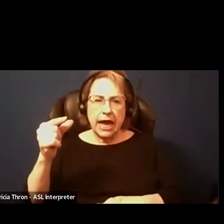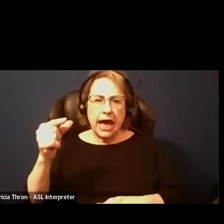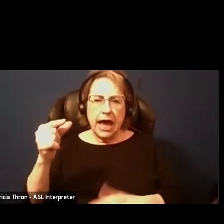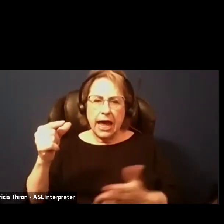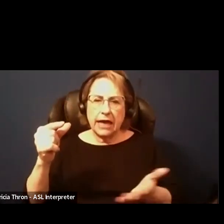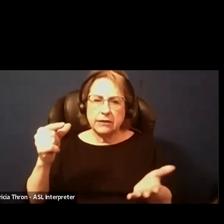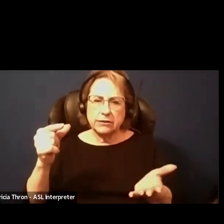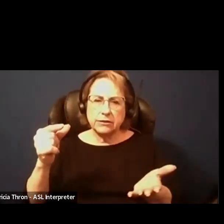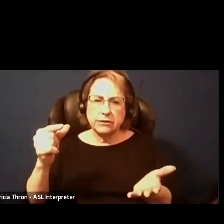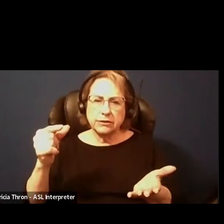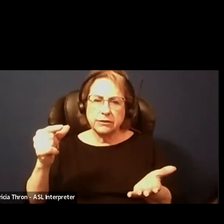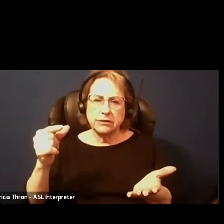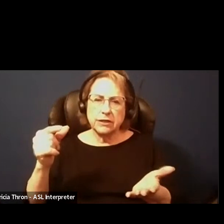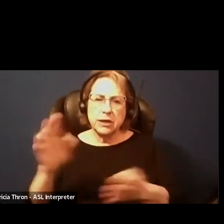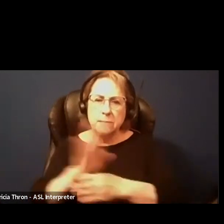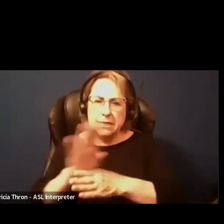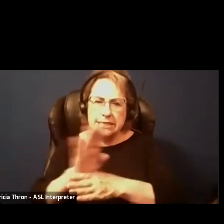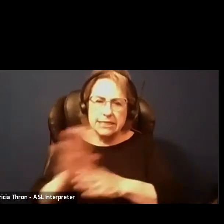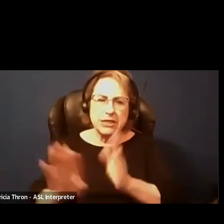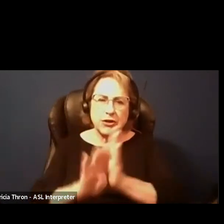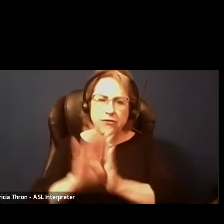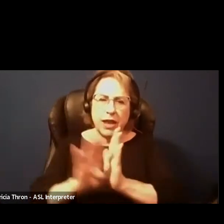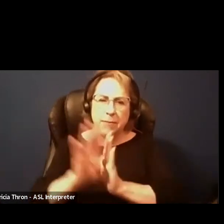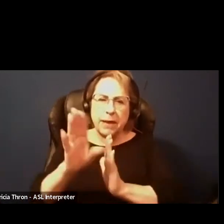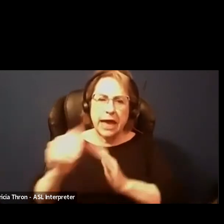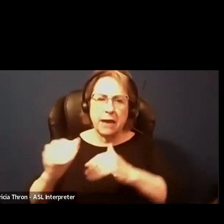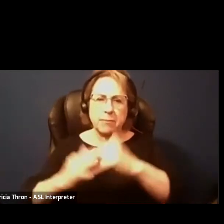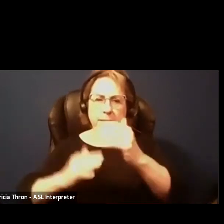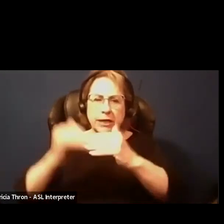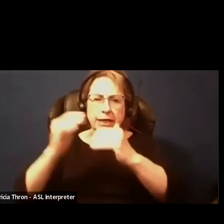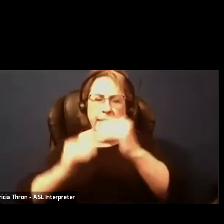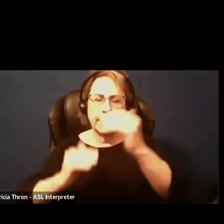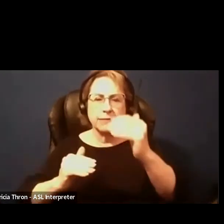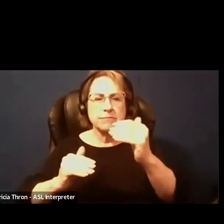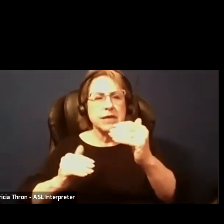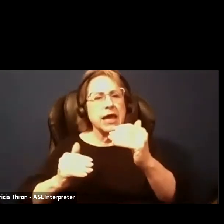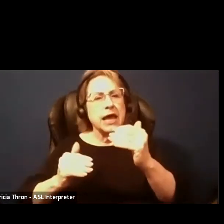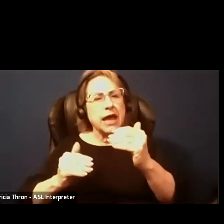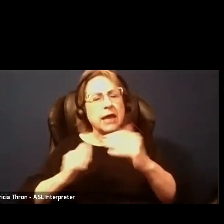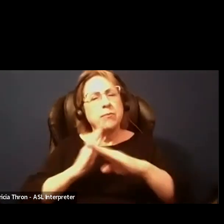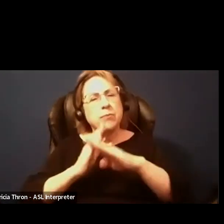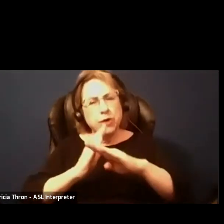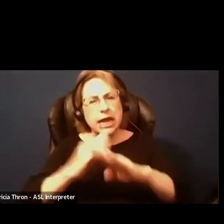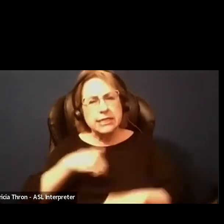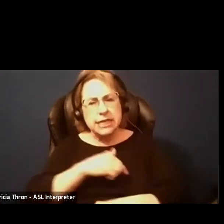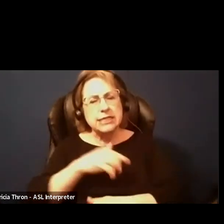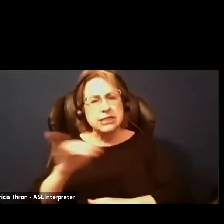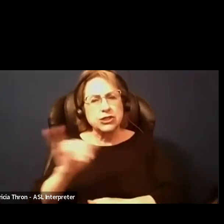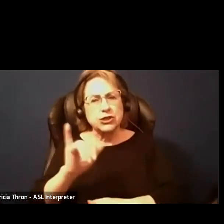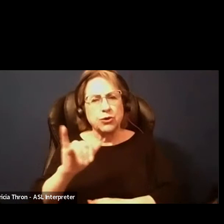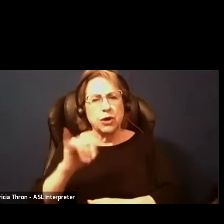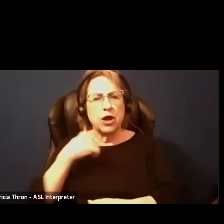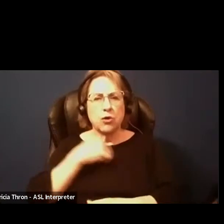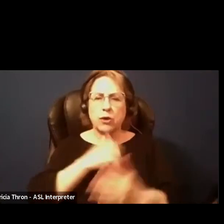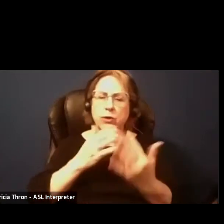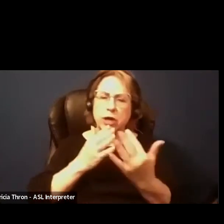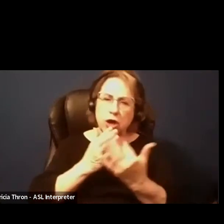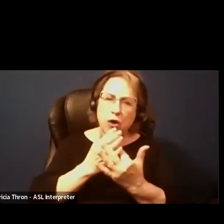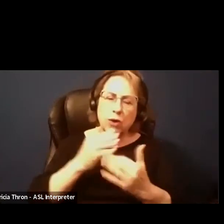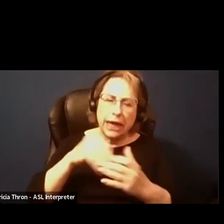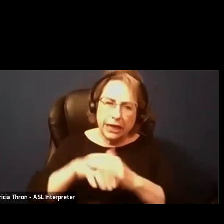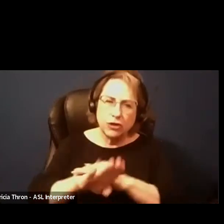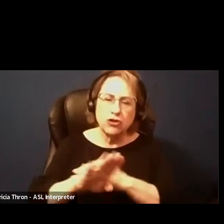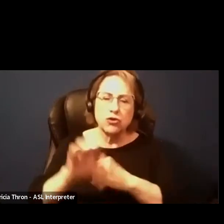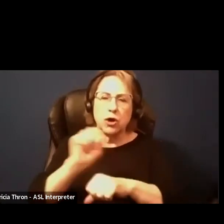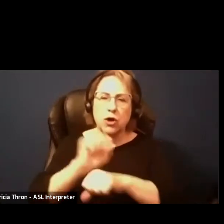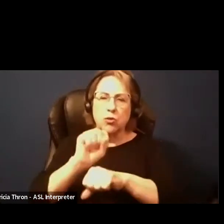and building. And also makes us a little bit, it protects us too, because a lot of times when we go into workplaces in the community, sometimes